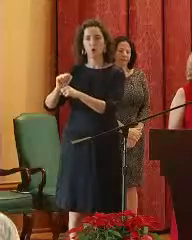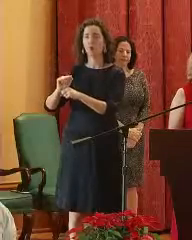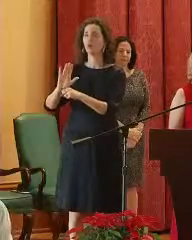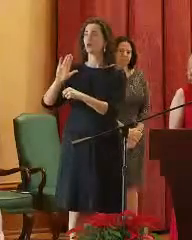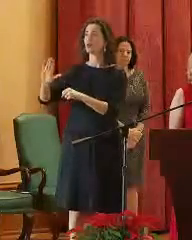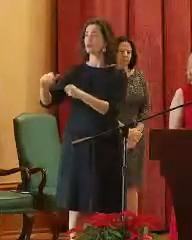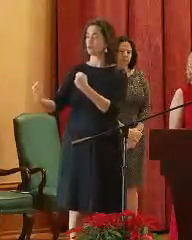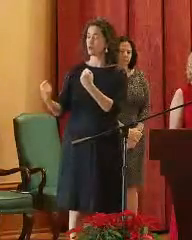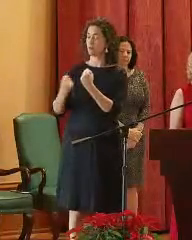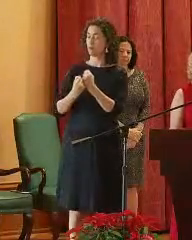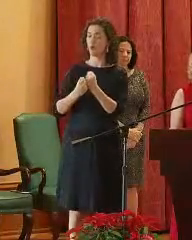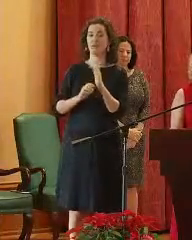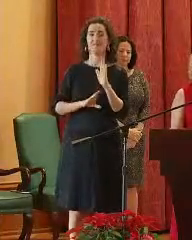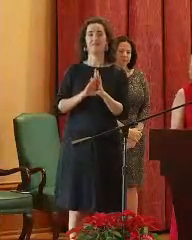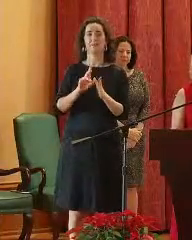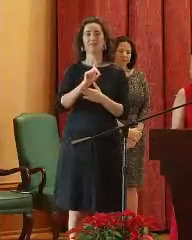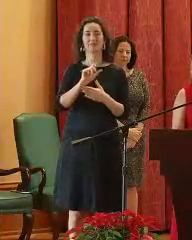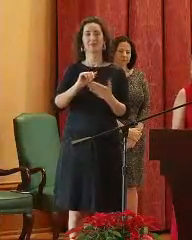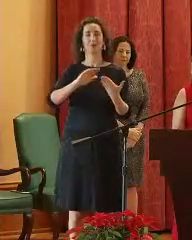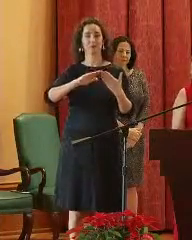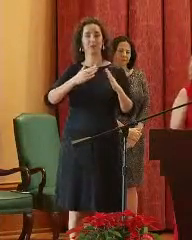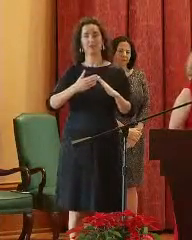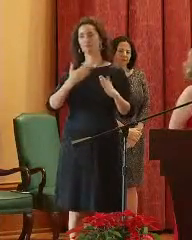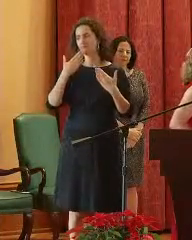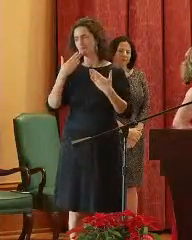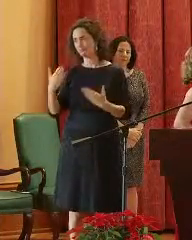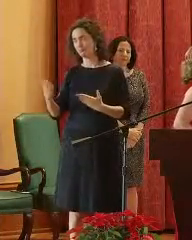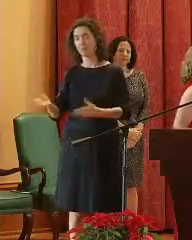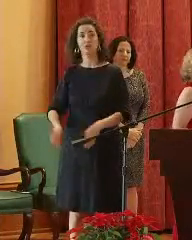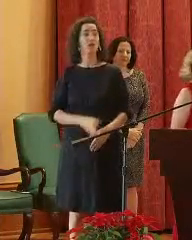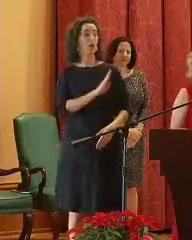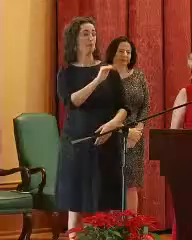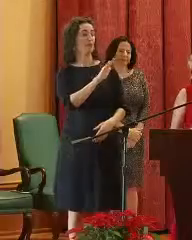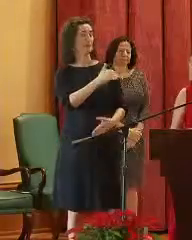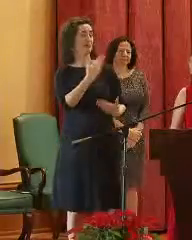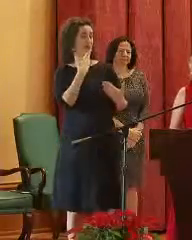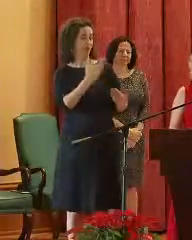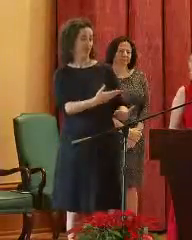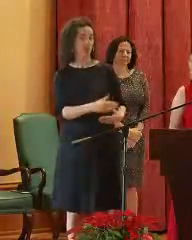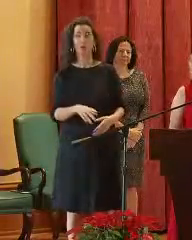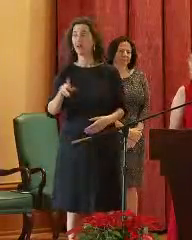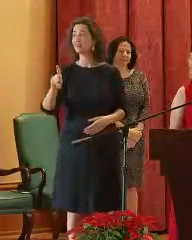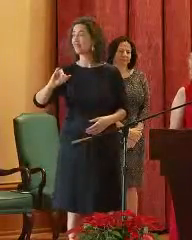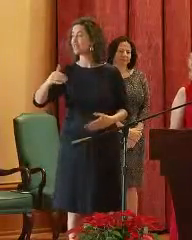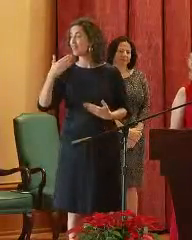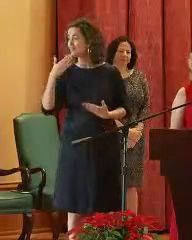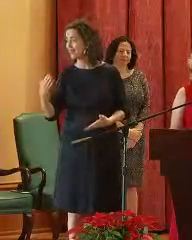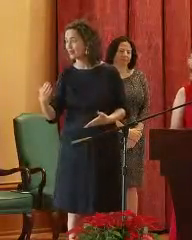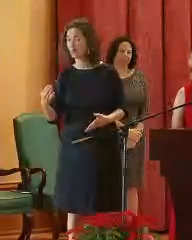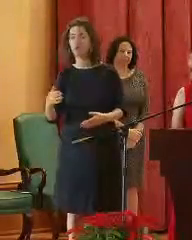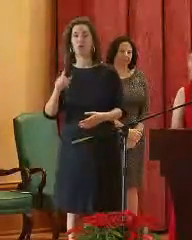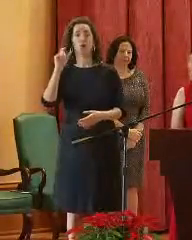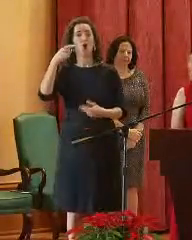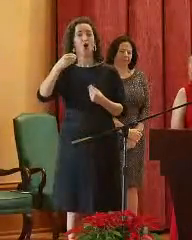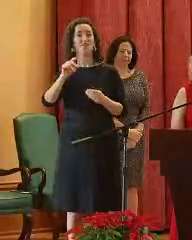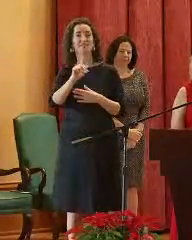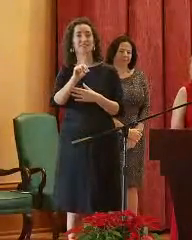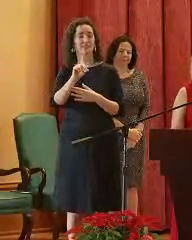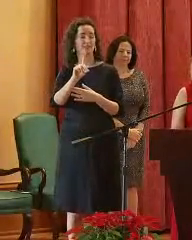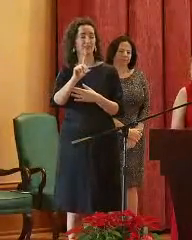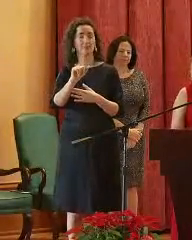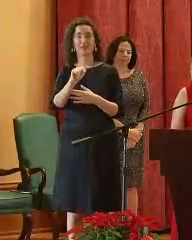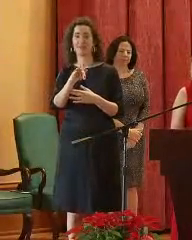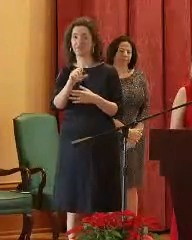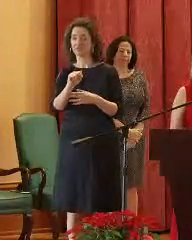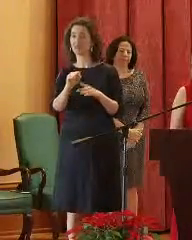given the developmental disabilities community. Thank you, Bambi and KJ and staff of the Governor's Office for